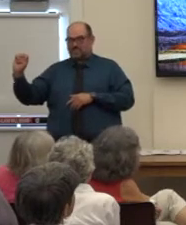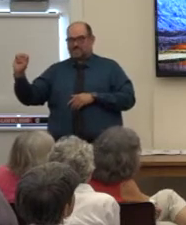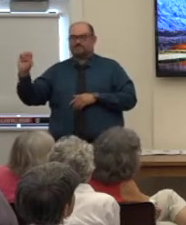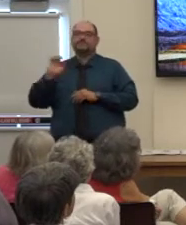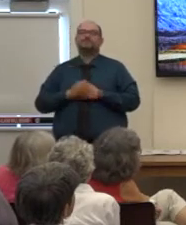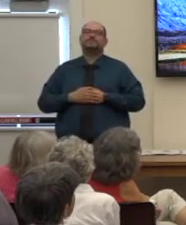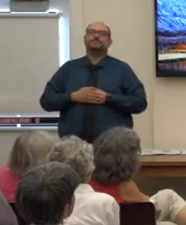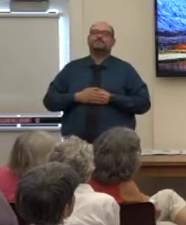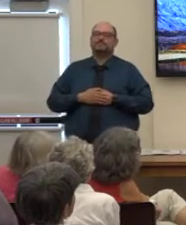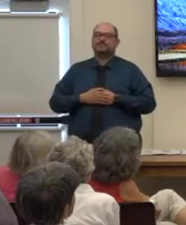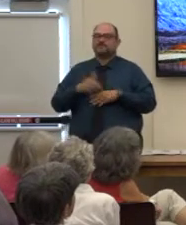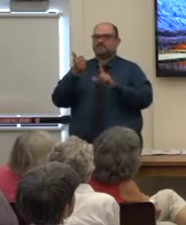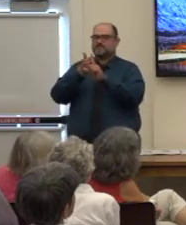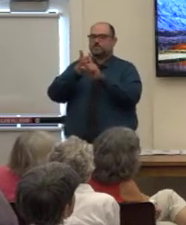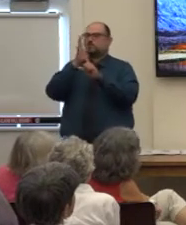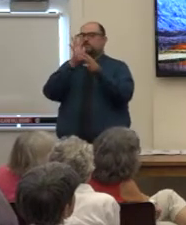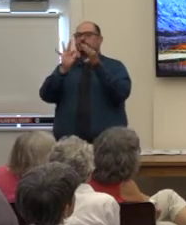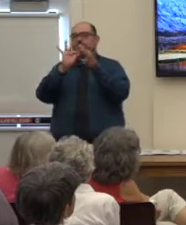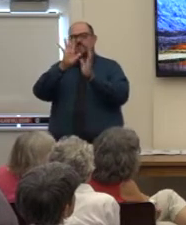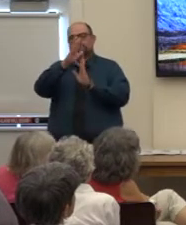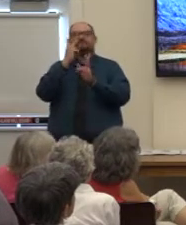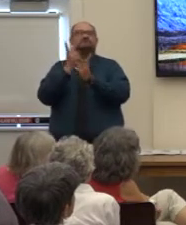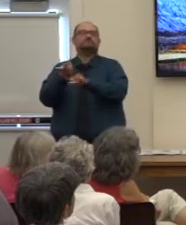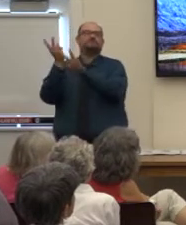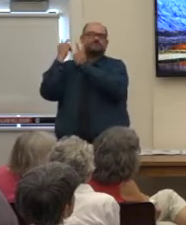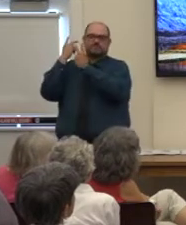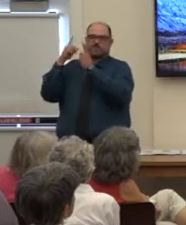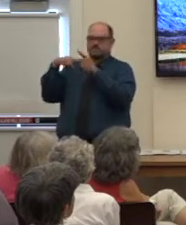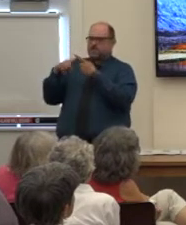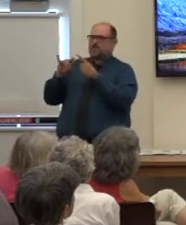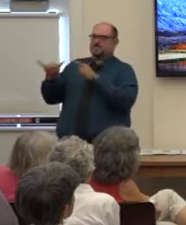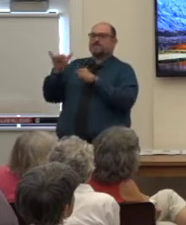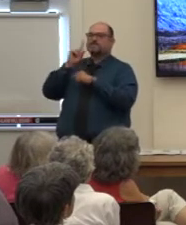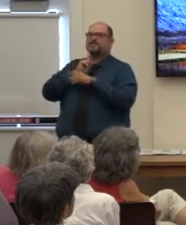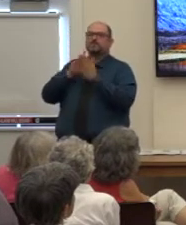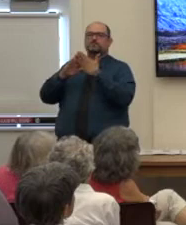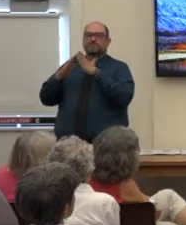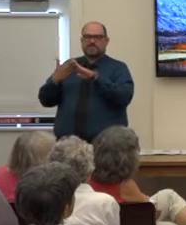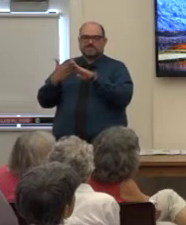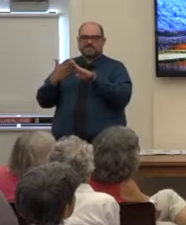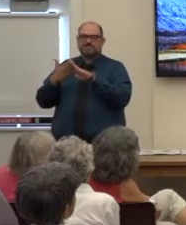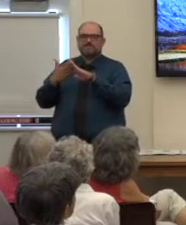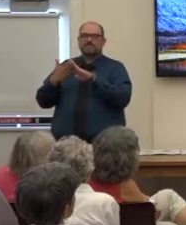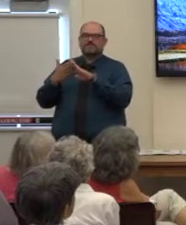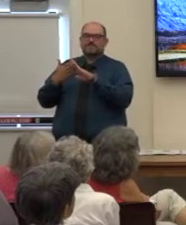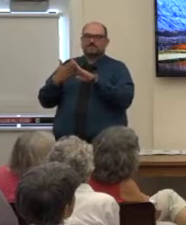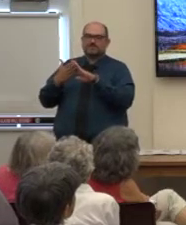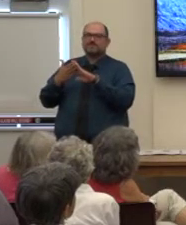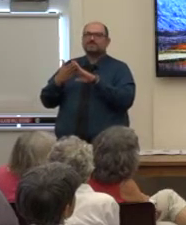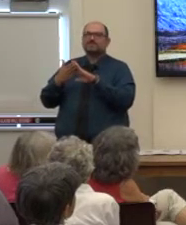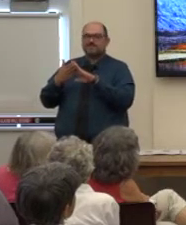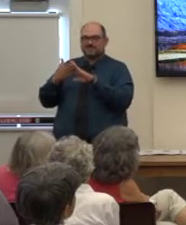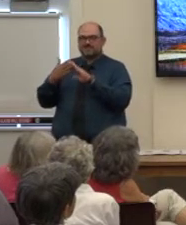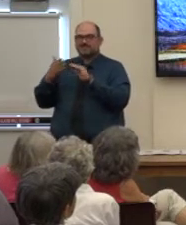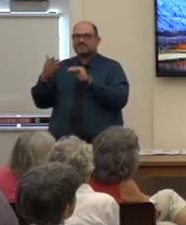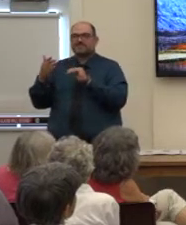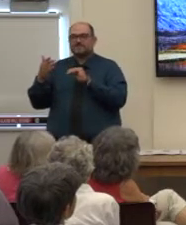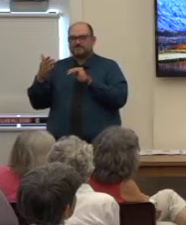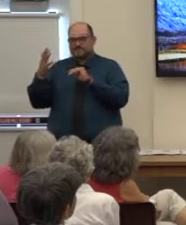in each one, they all have sort of different facts. I mean, that's how memory works. That there